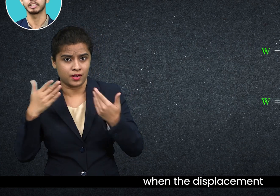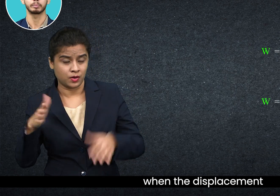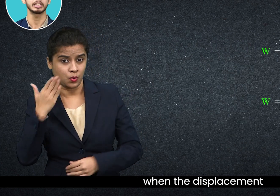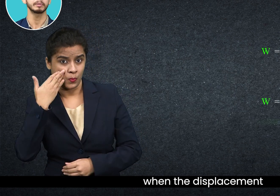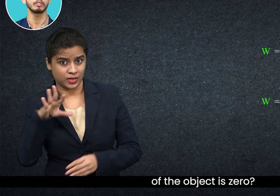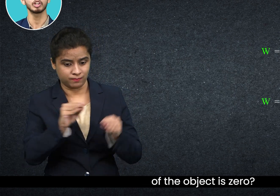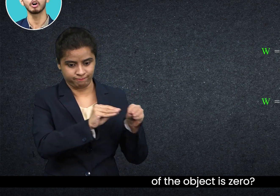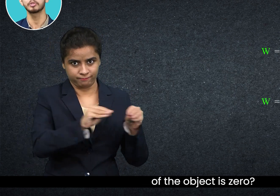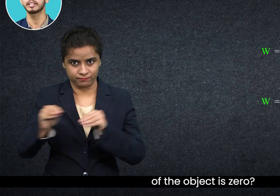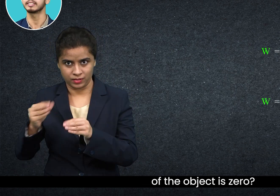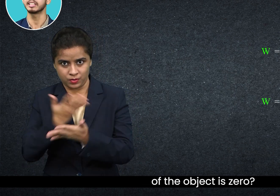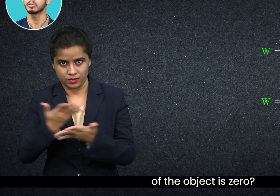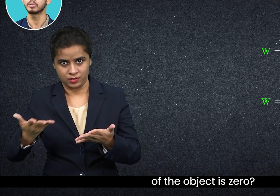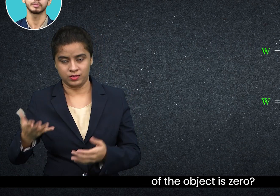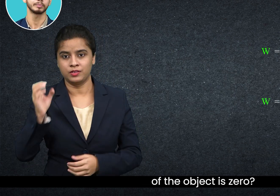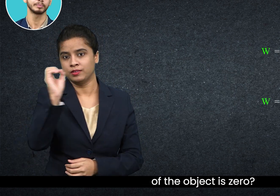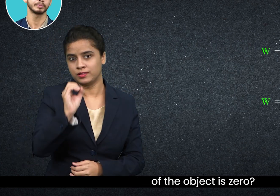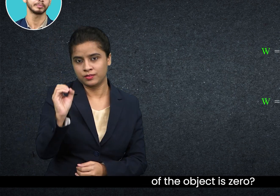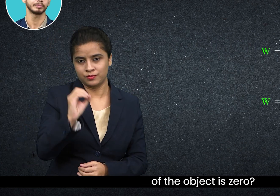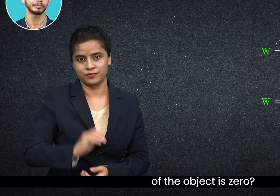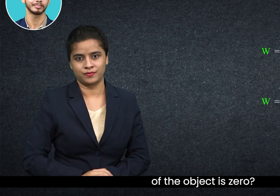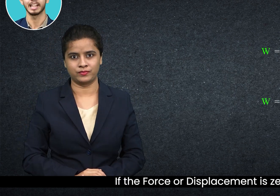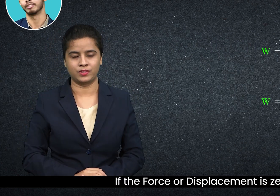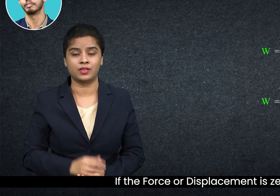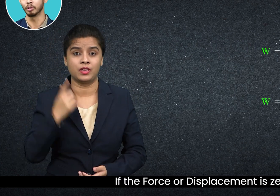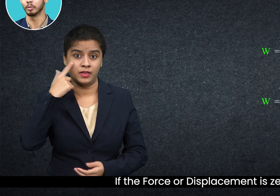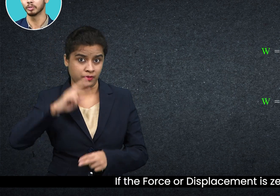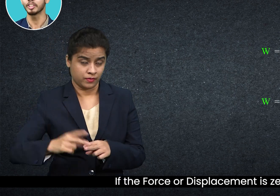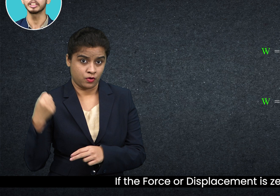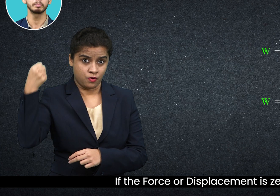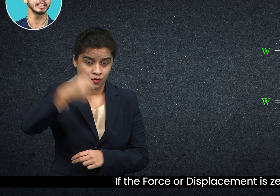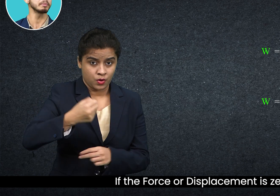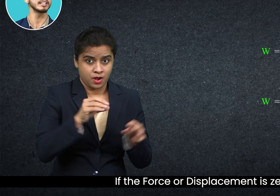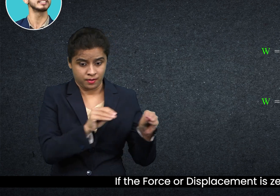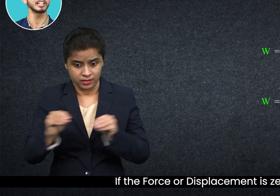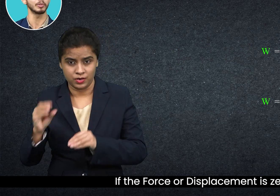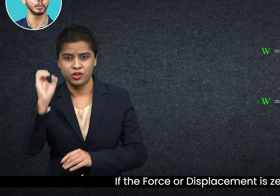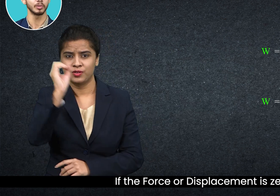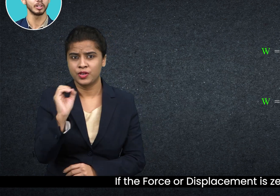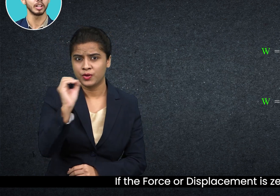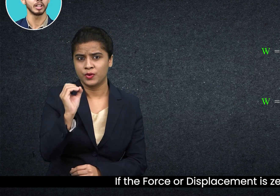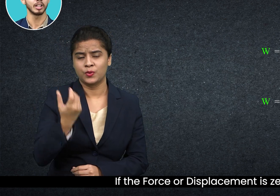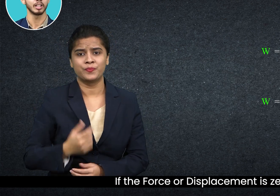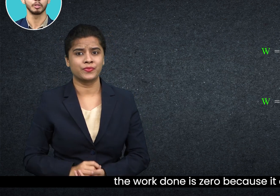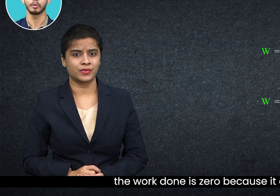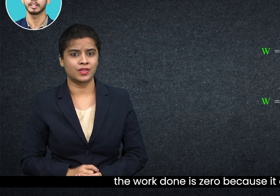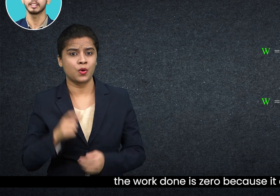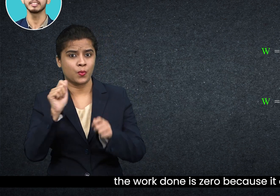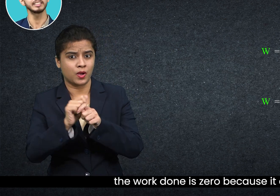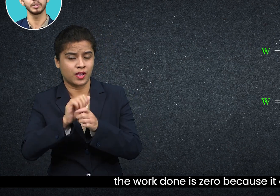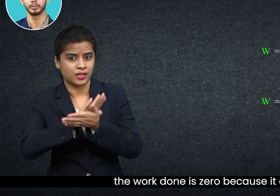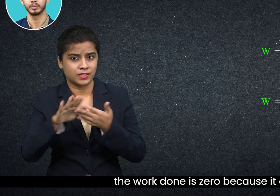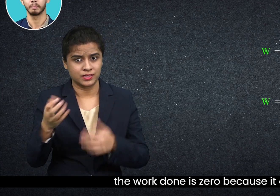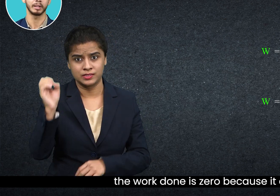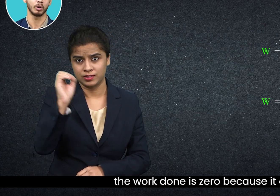when the displacement of the object is 0? If the force or displacement is 0, the work done